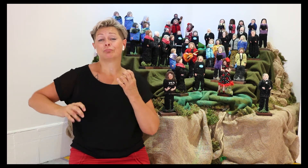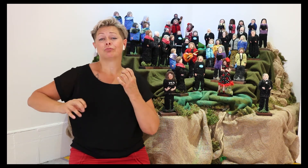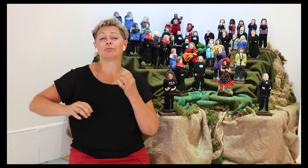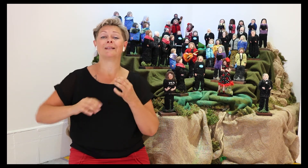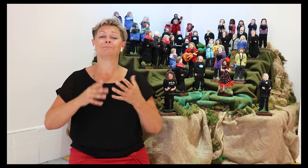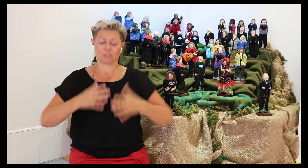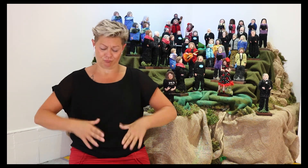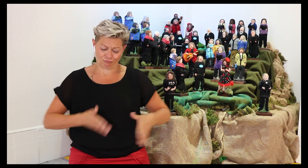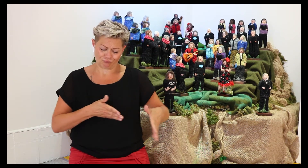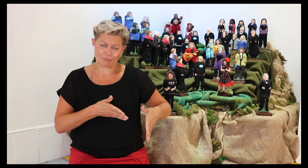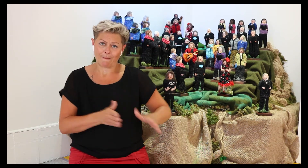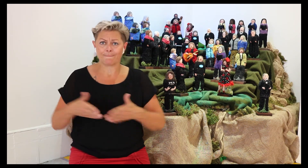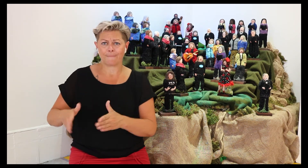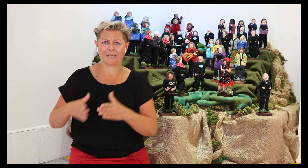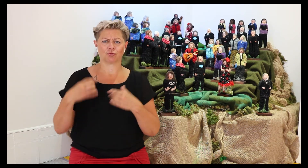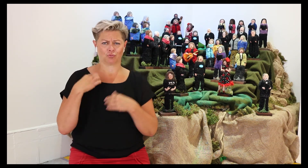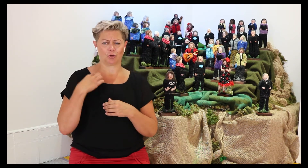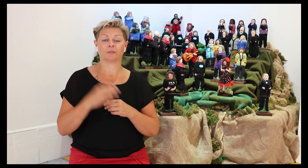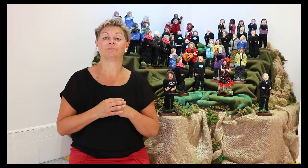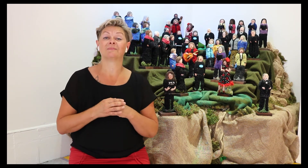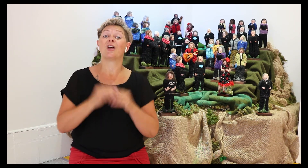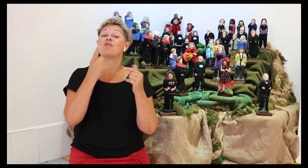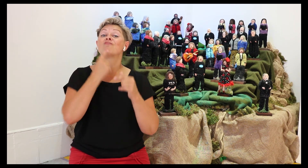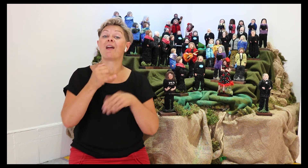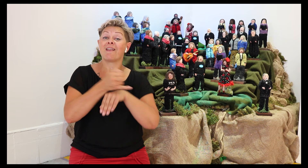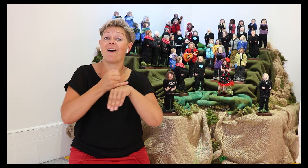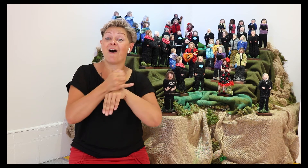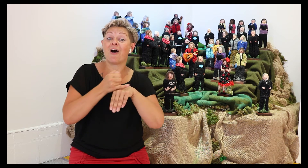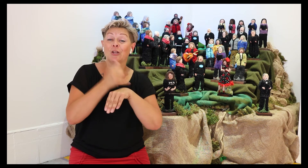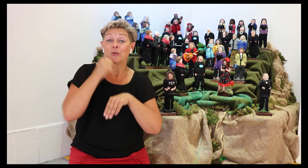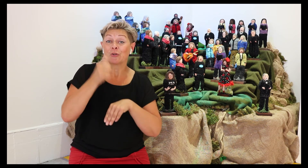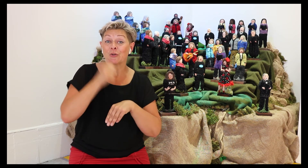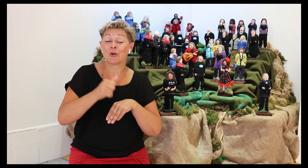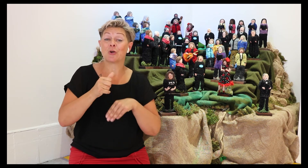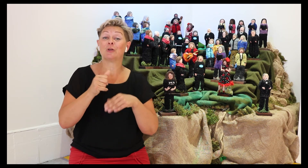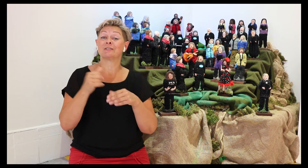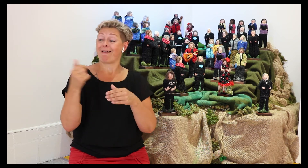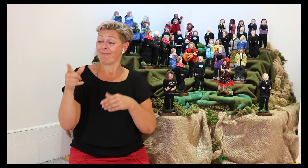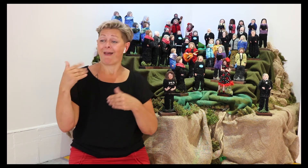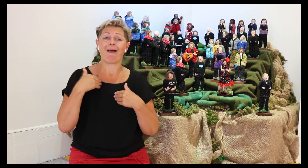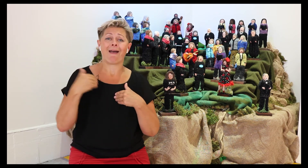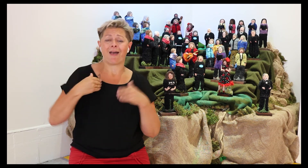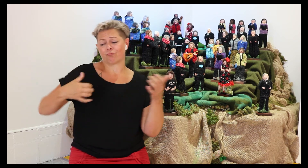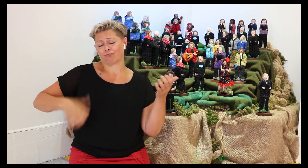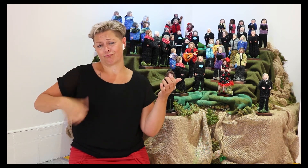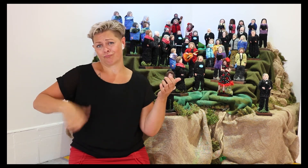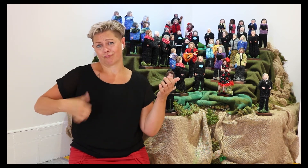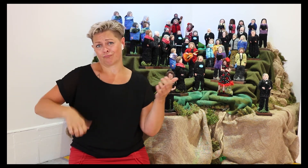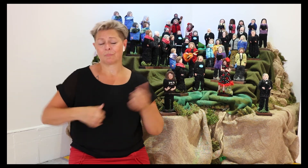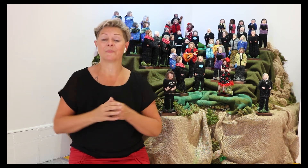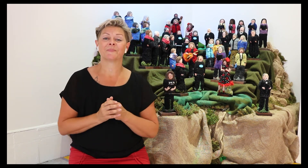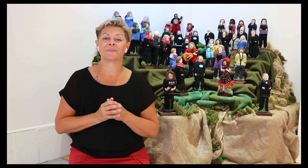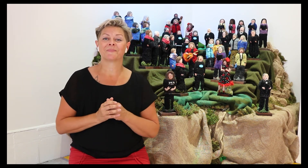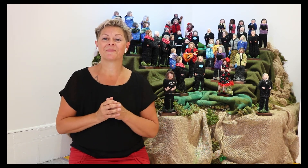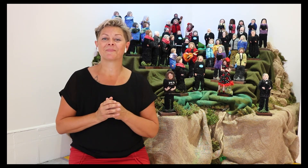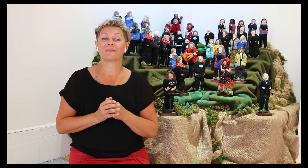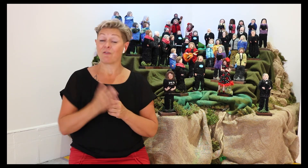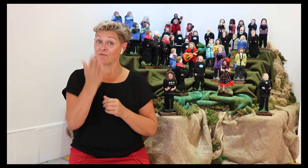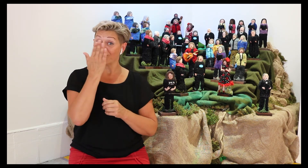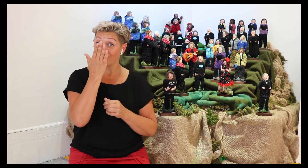and pants, and the Red Island Resettlement Girls in their red-topped outfits with their lead strumming her guitar. Placed